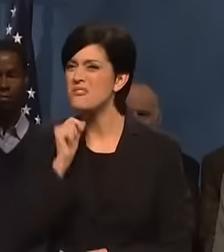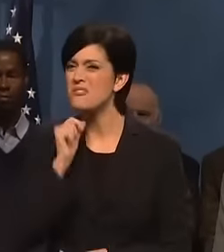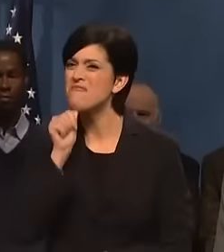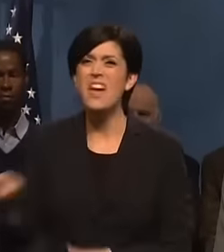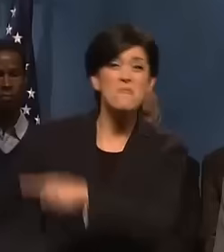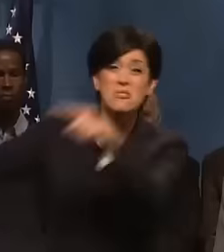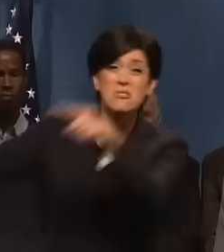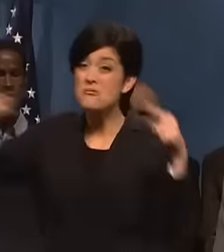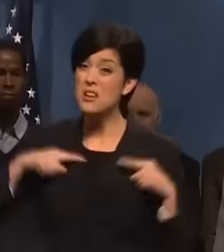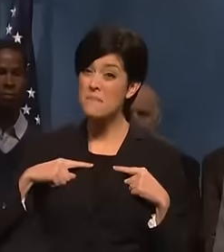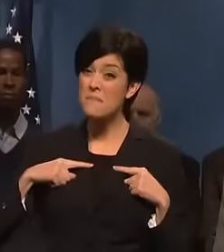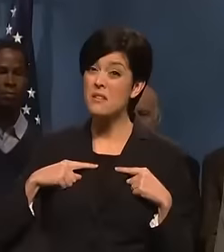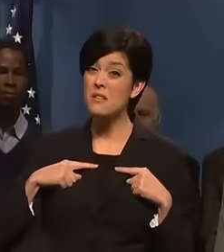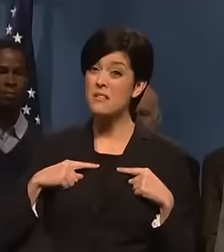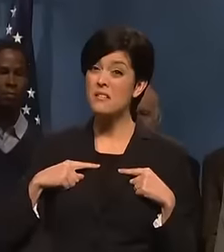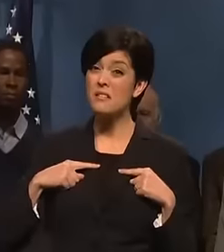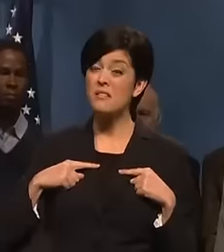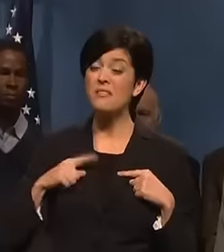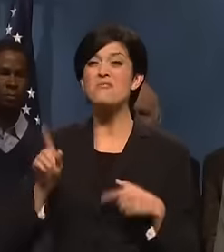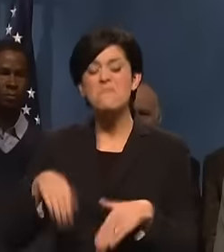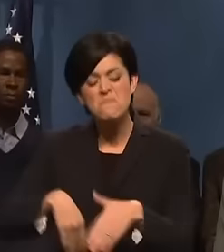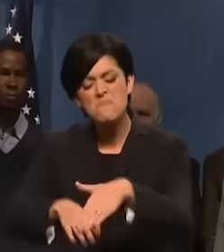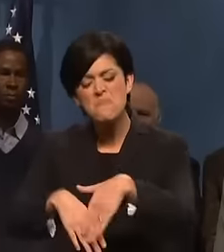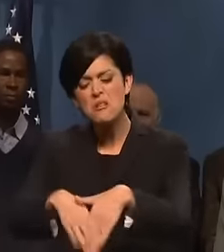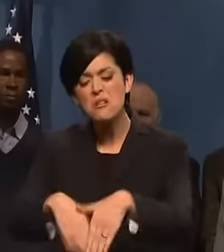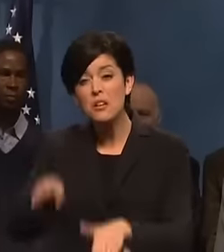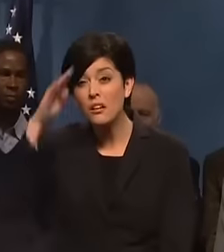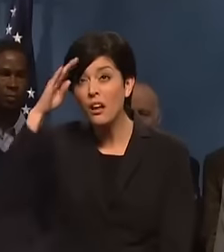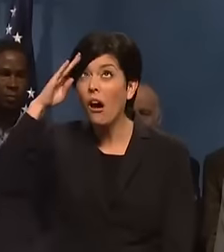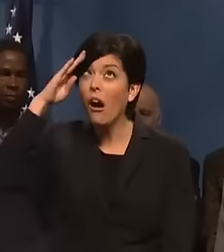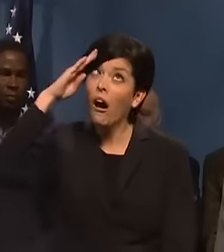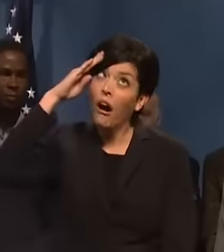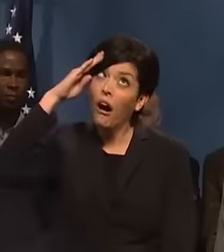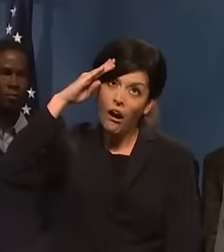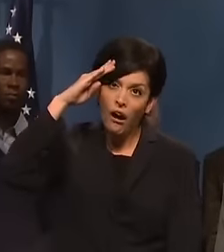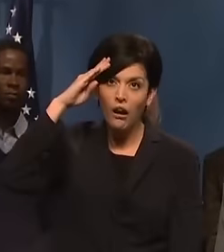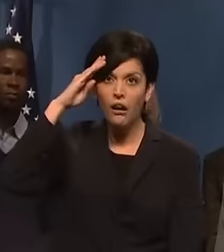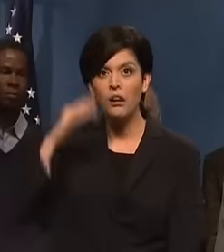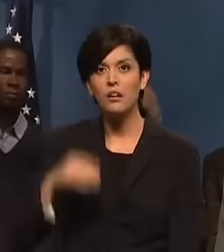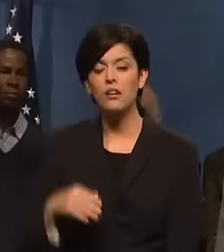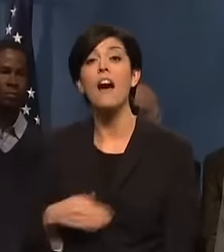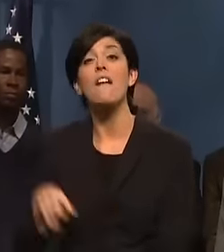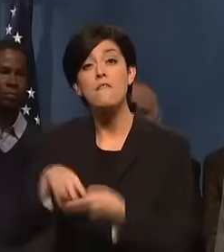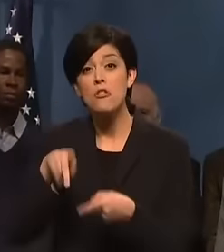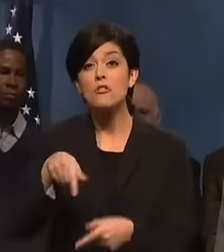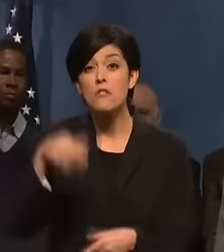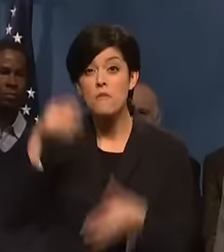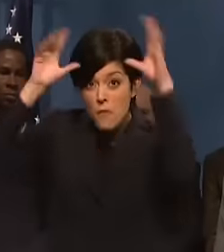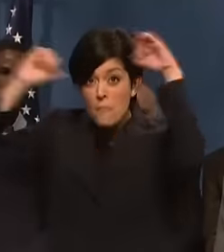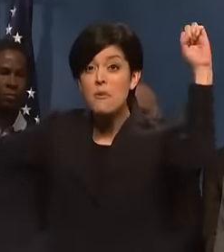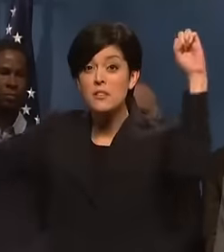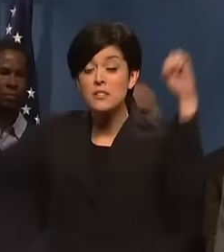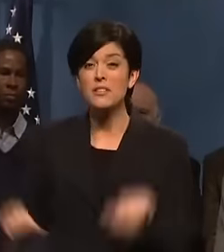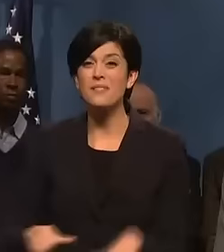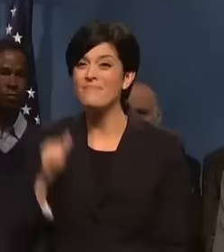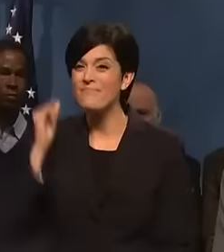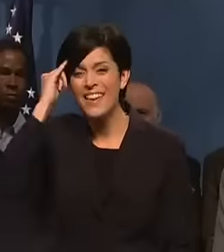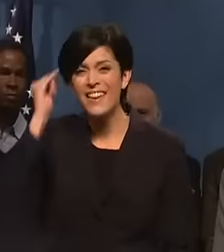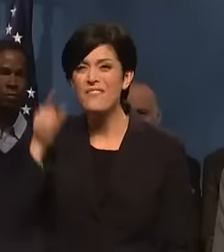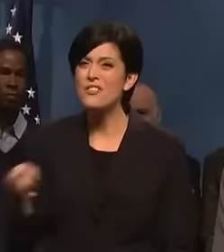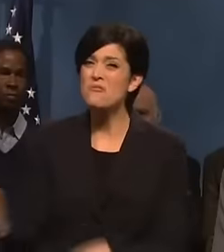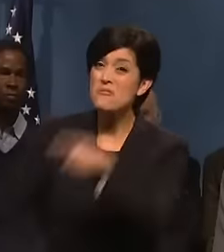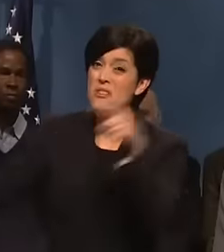here. Your motorcade causes traffic headaches. I endorse you for president, but if you come here,